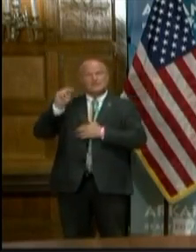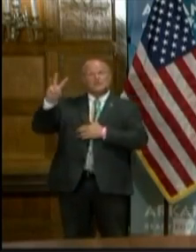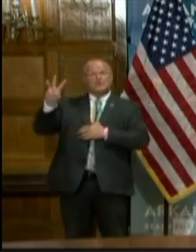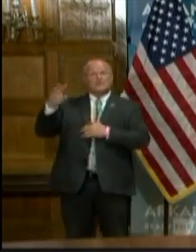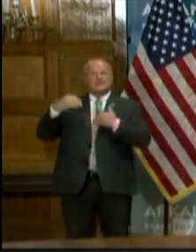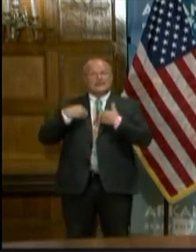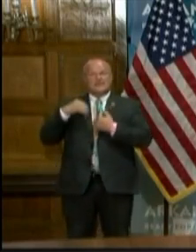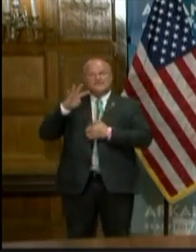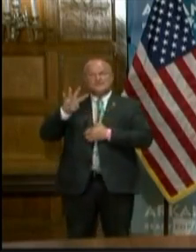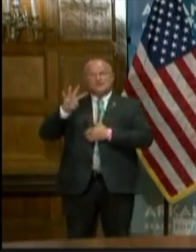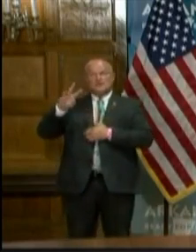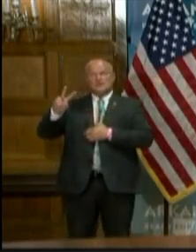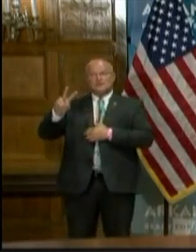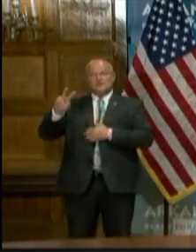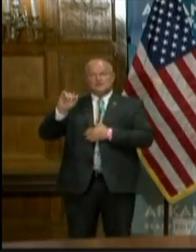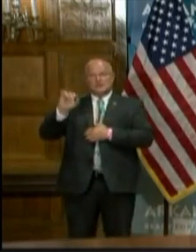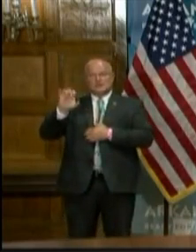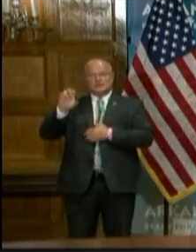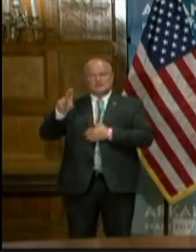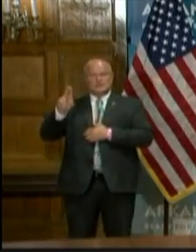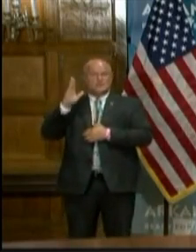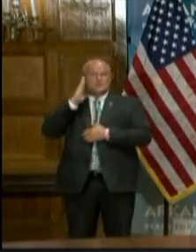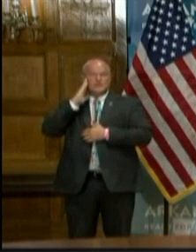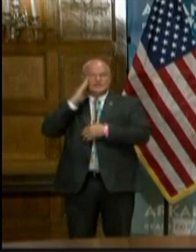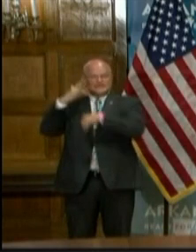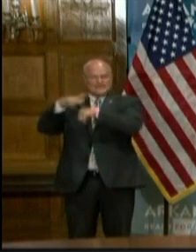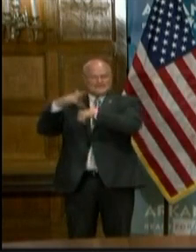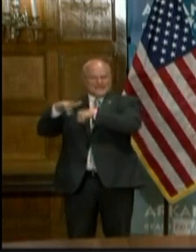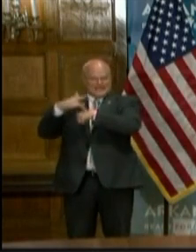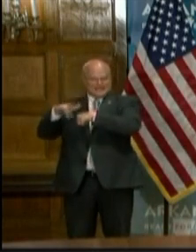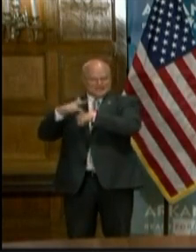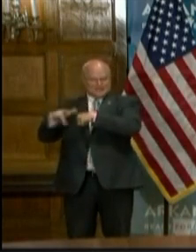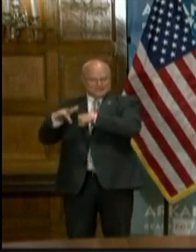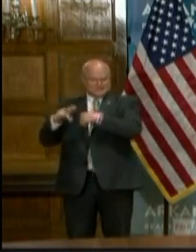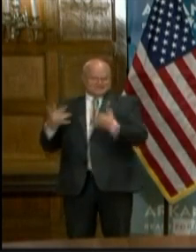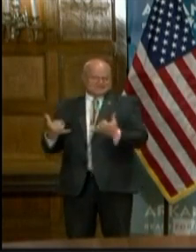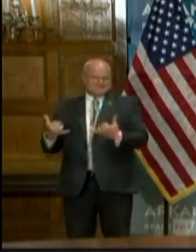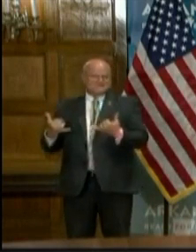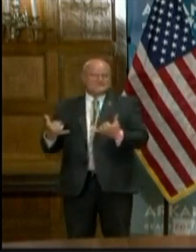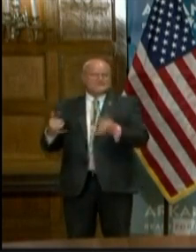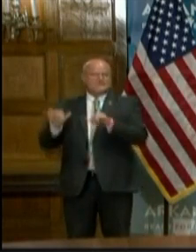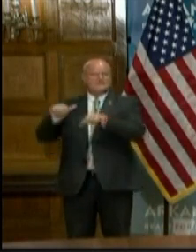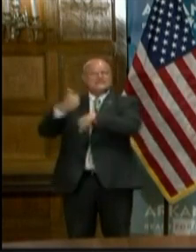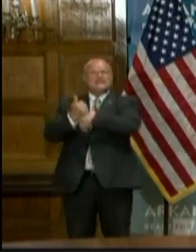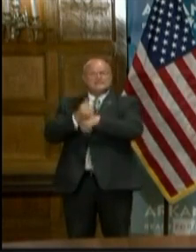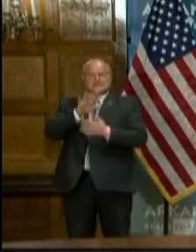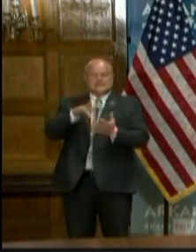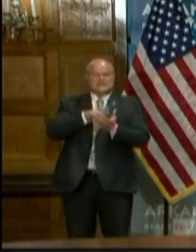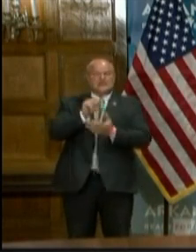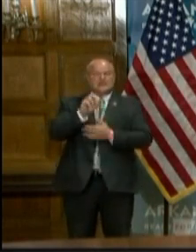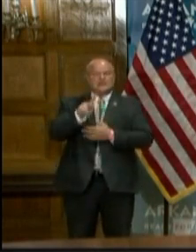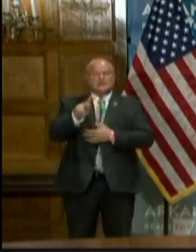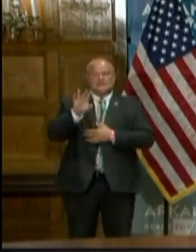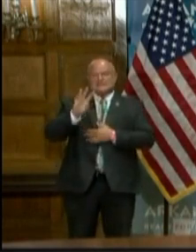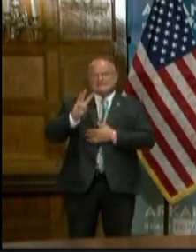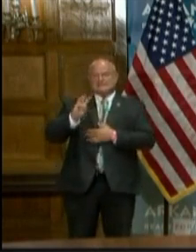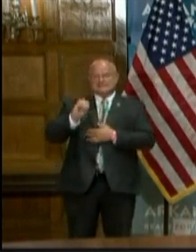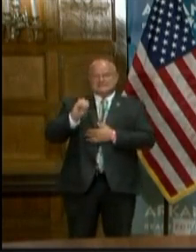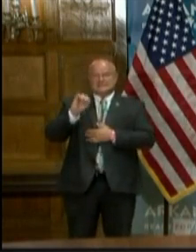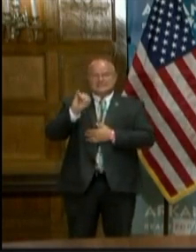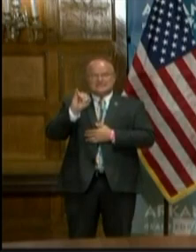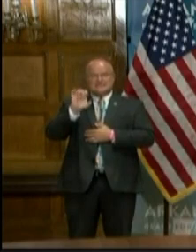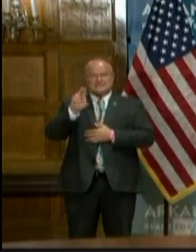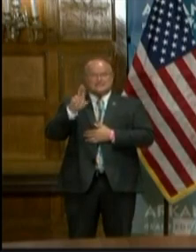there's 42 ICU beds still available in the current configuration. Central Arkansas, 60